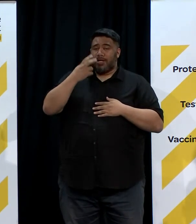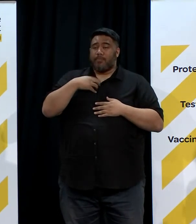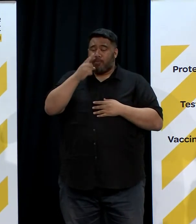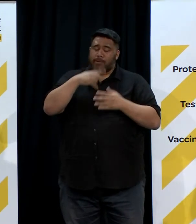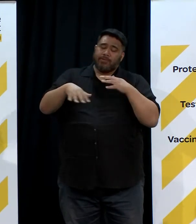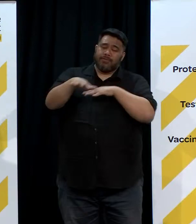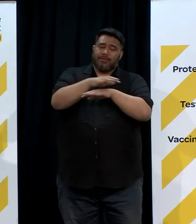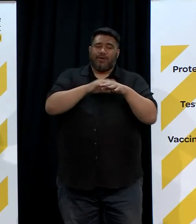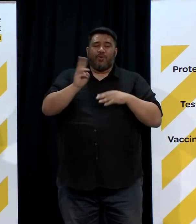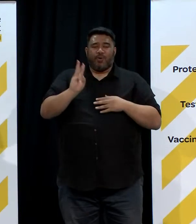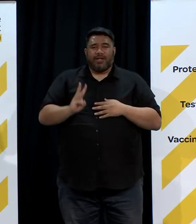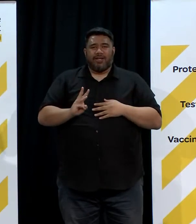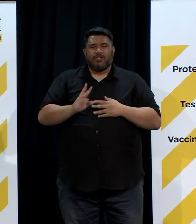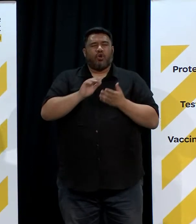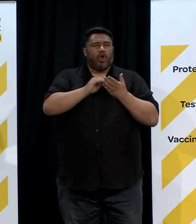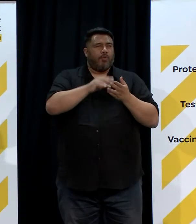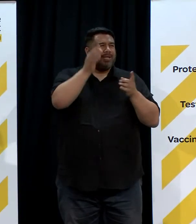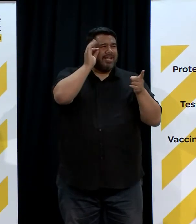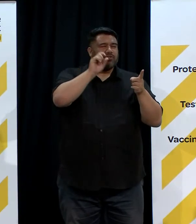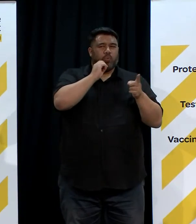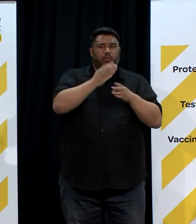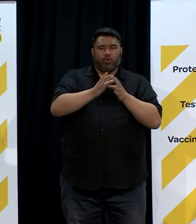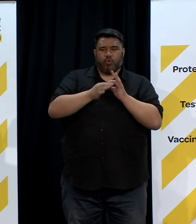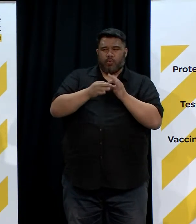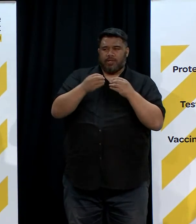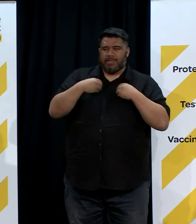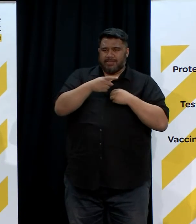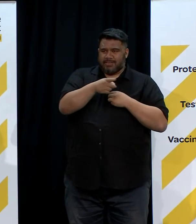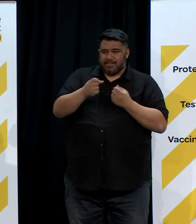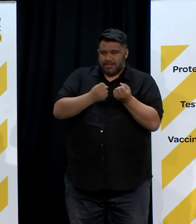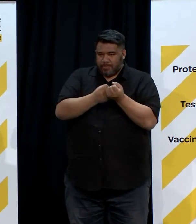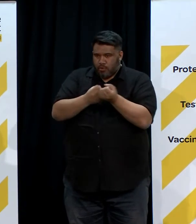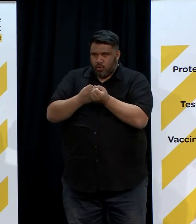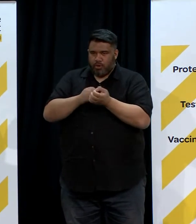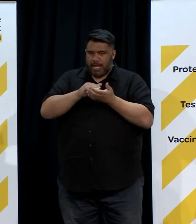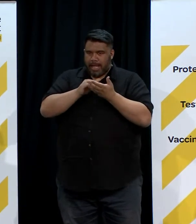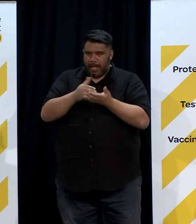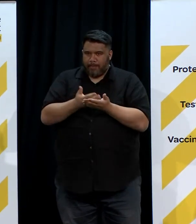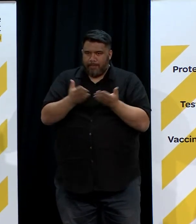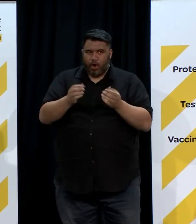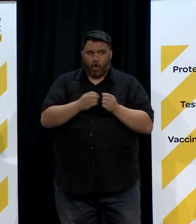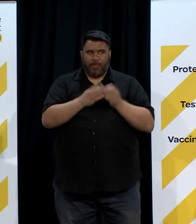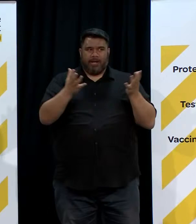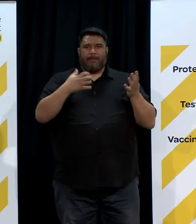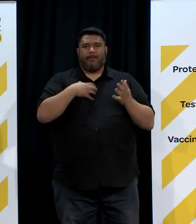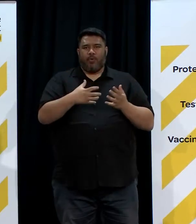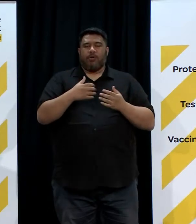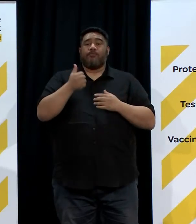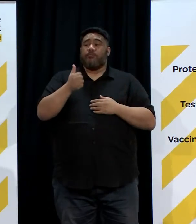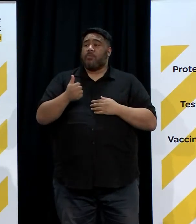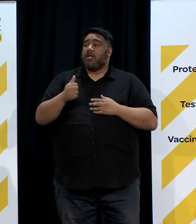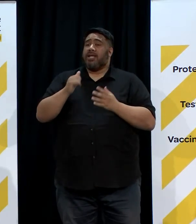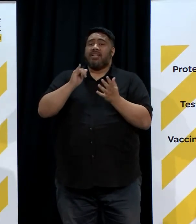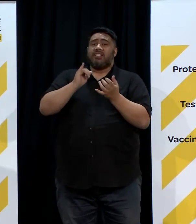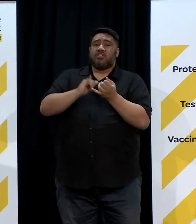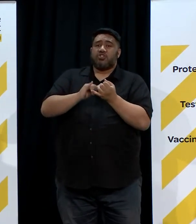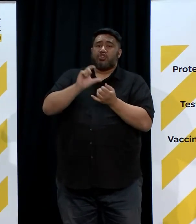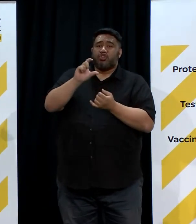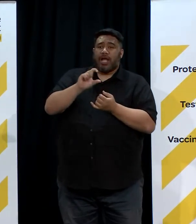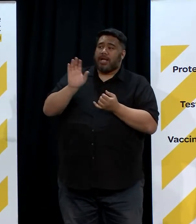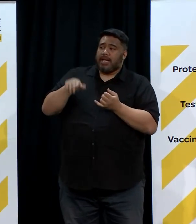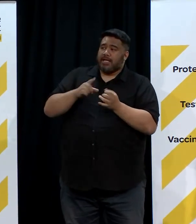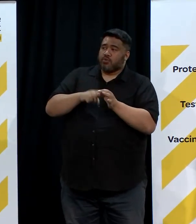City Council will work with businesses to support them to be able to provide outdoor dining spaces as they can. Just going to take Charlie, and that'll